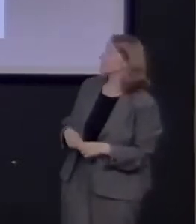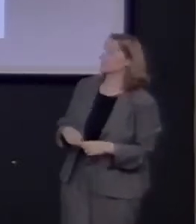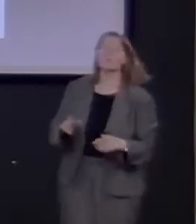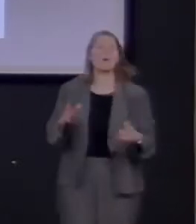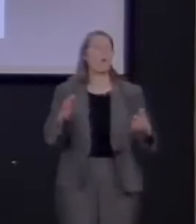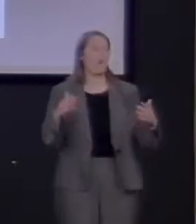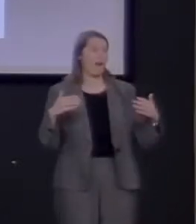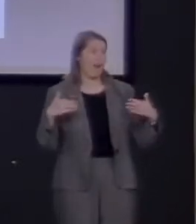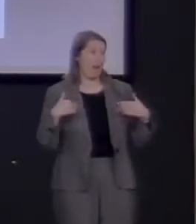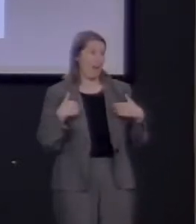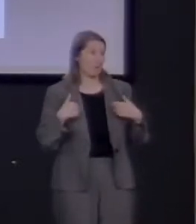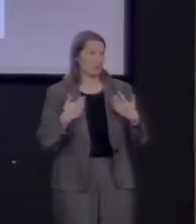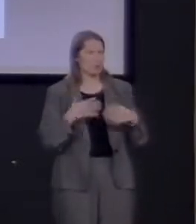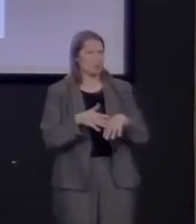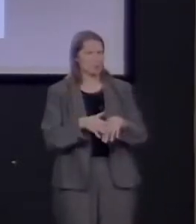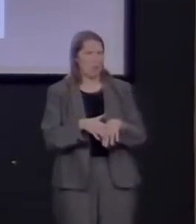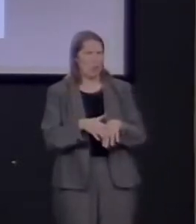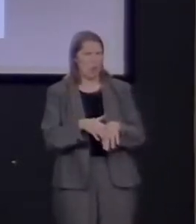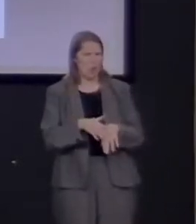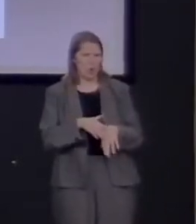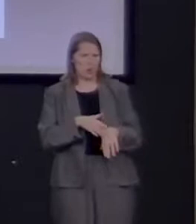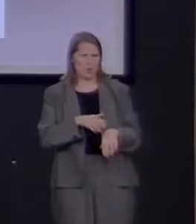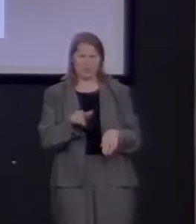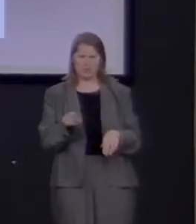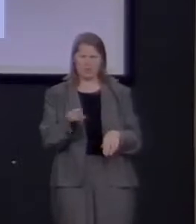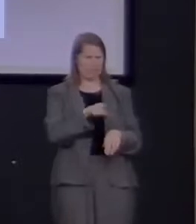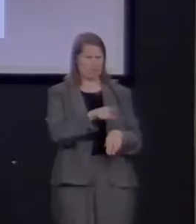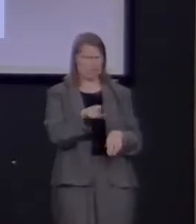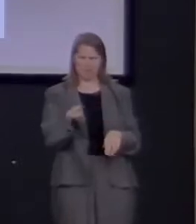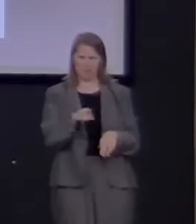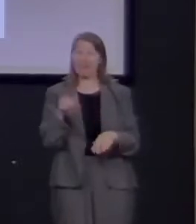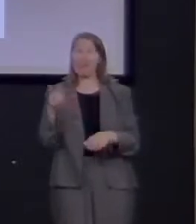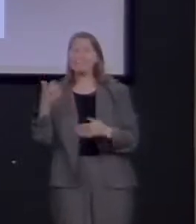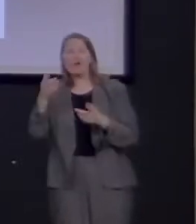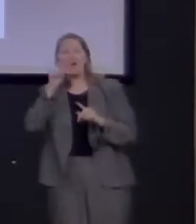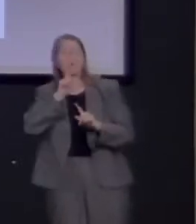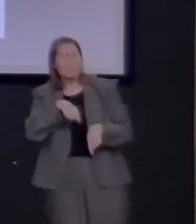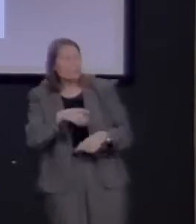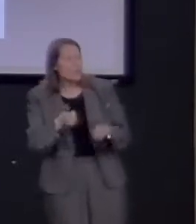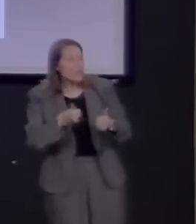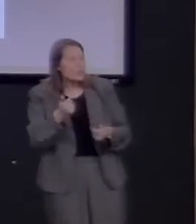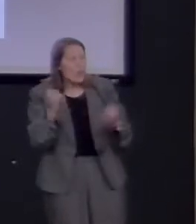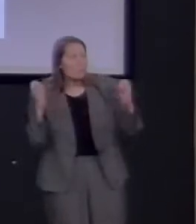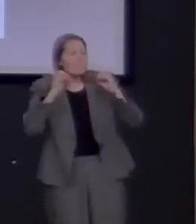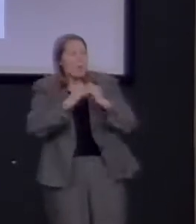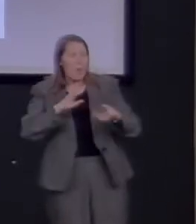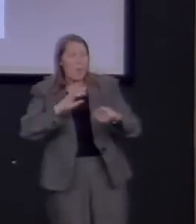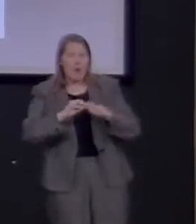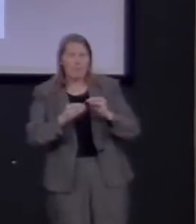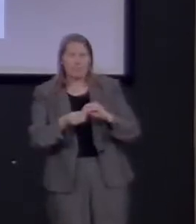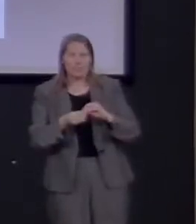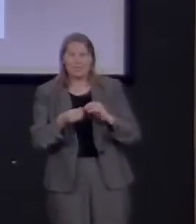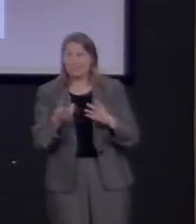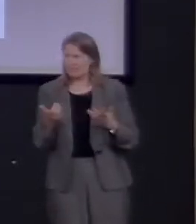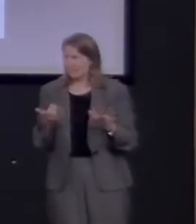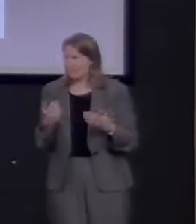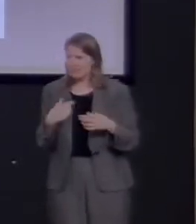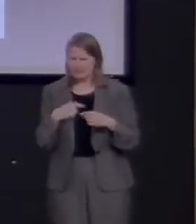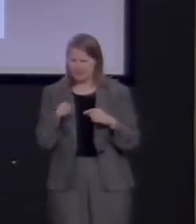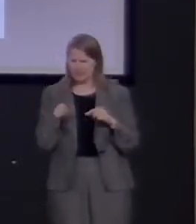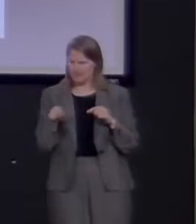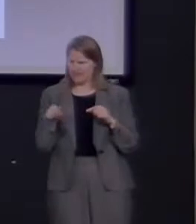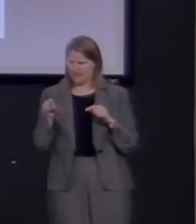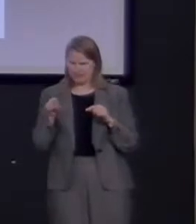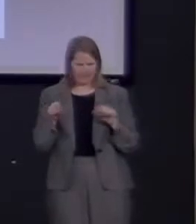slower at deciding which of two dot arrays is larger, the closer they were, the more similar they were. So